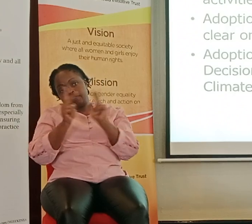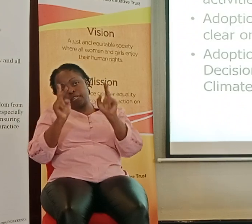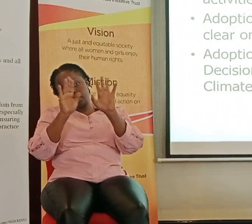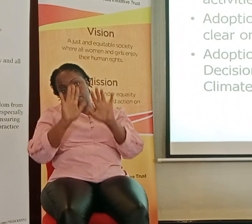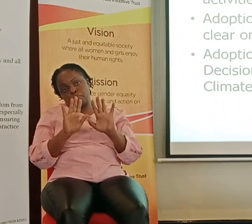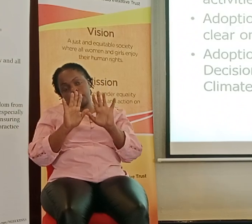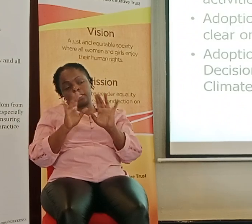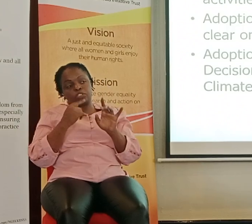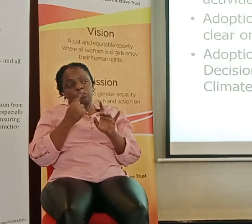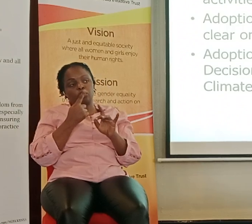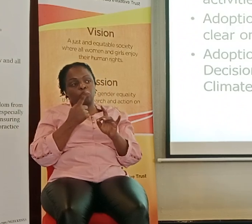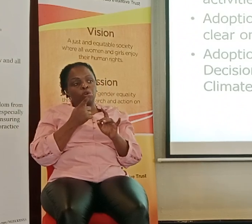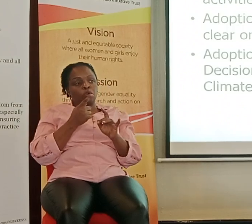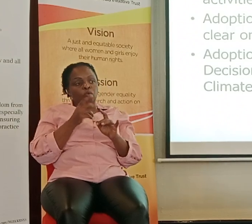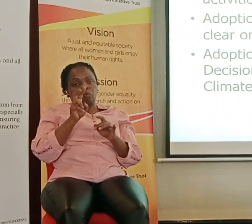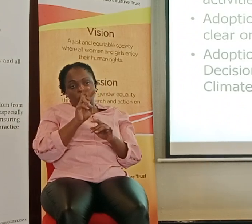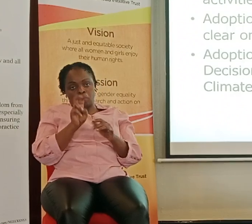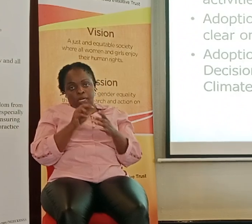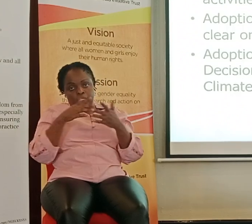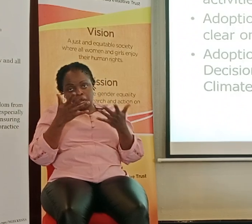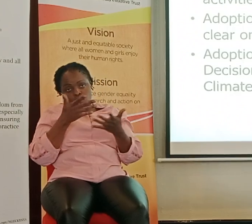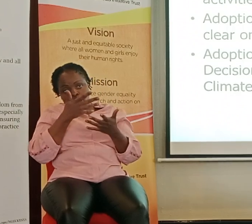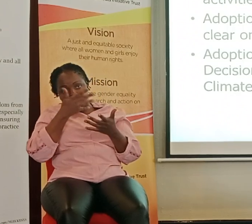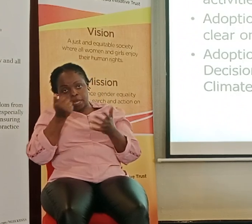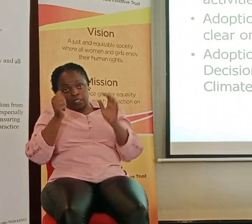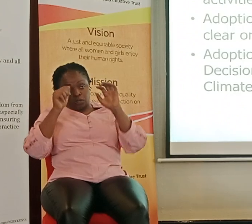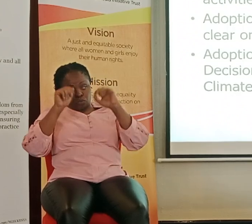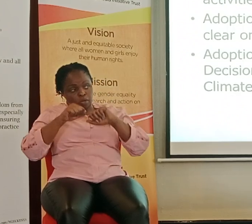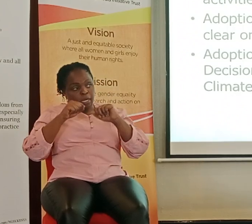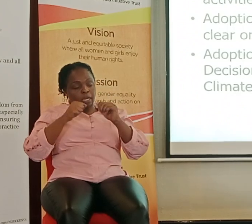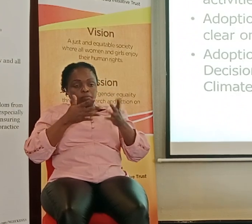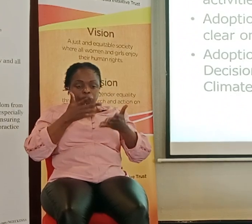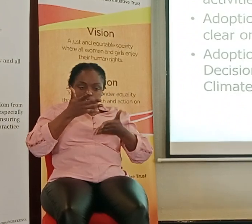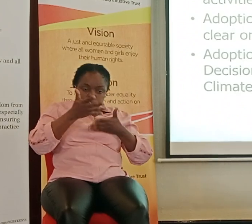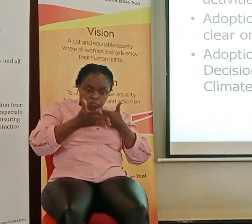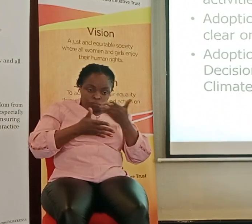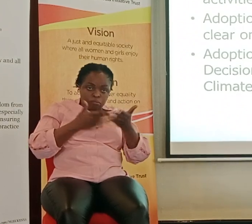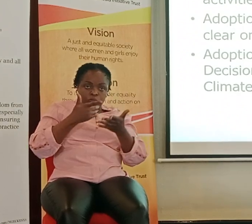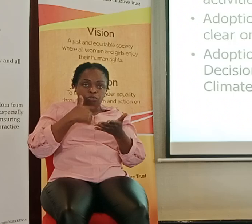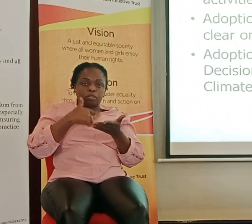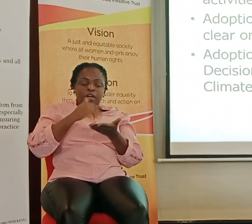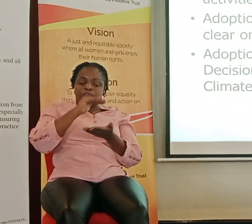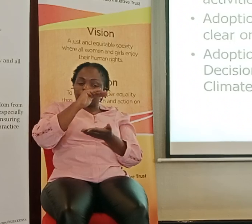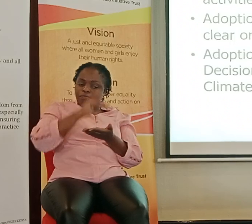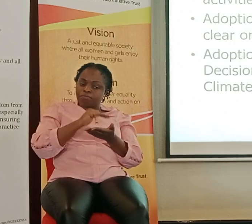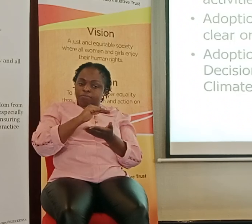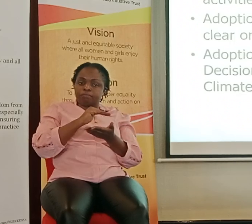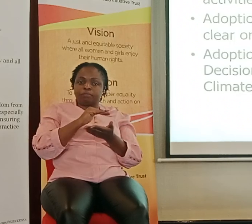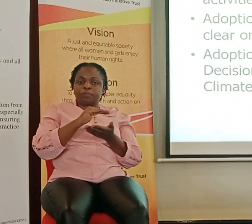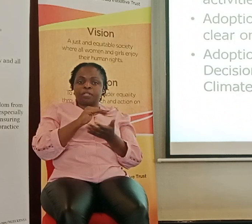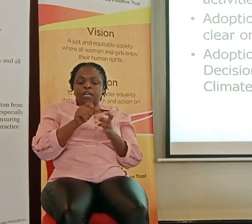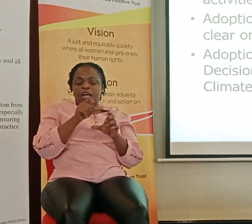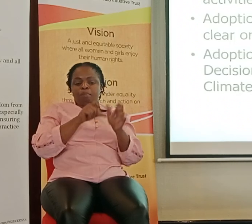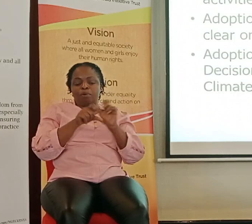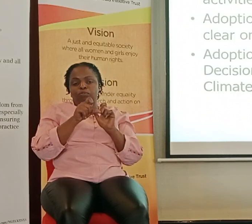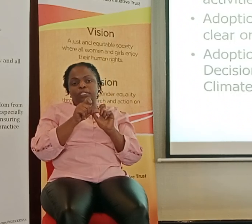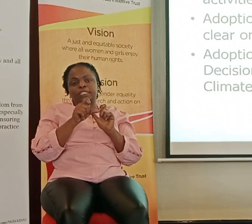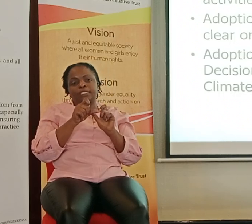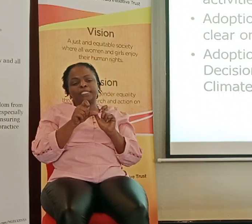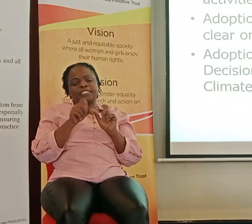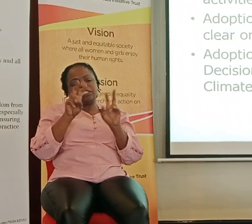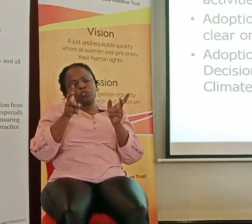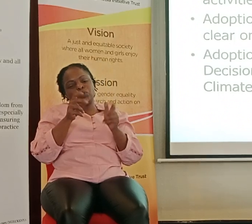we are looking at how best we can negotiate so that there is little contention in terms of the texts that we will come up